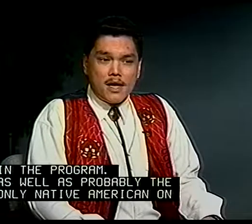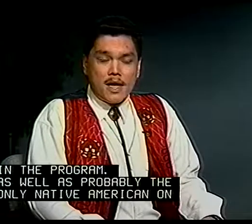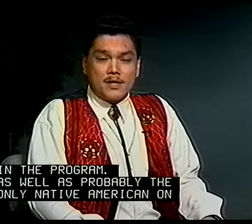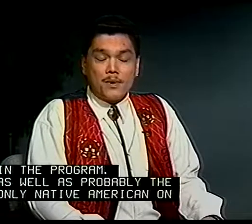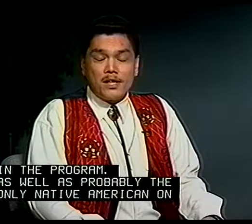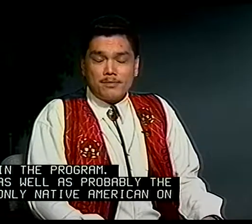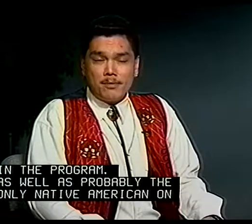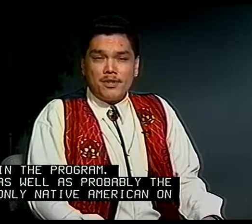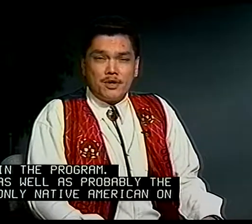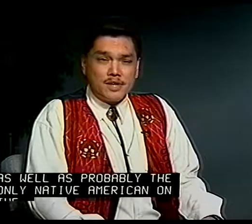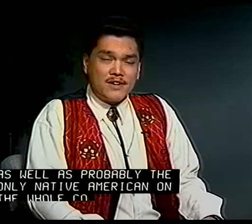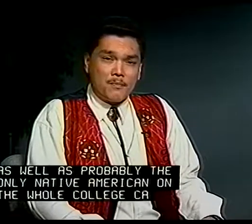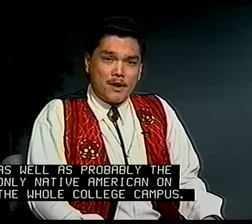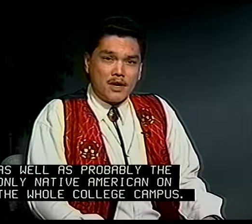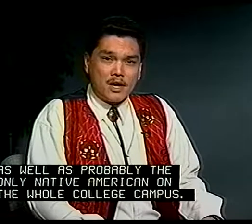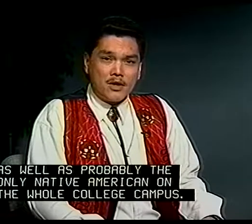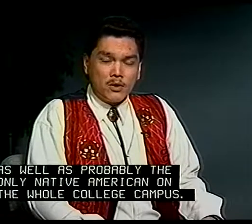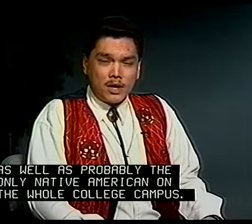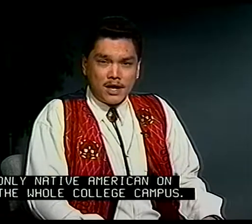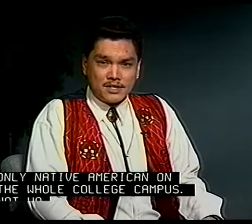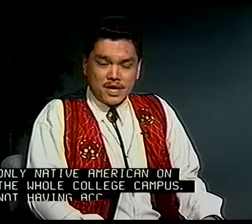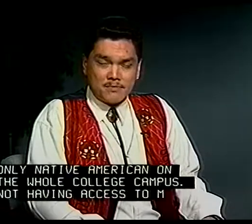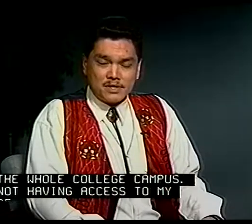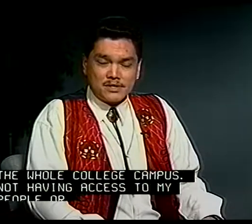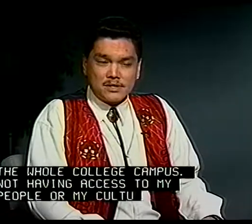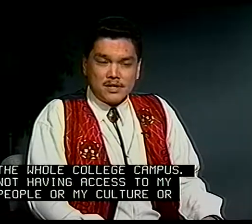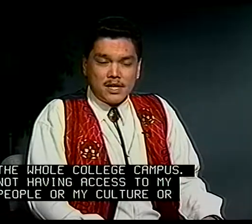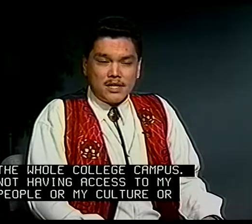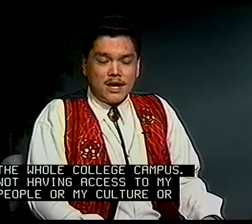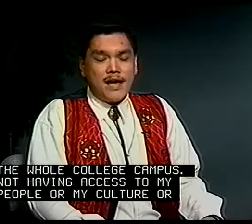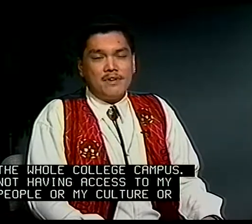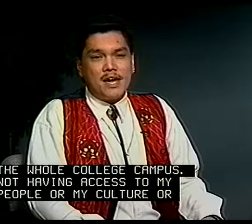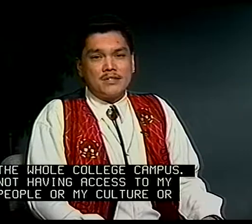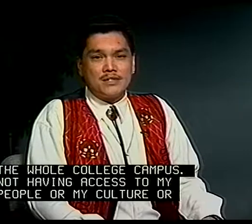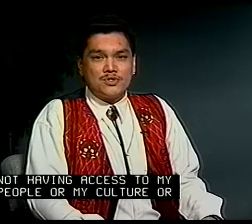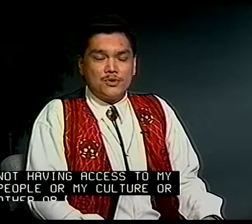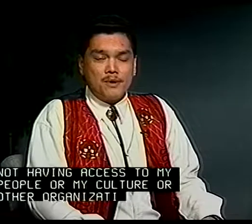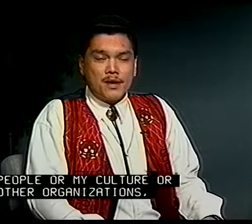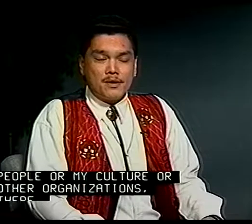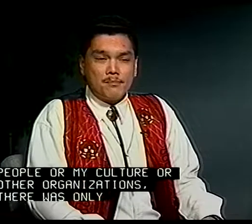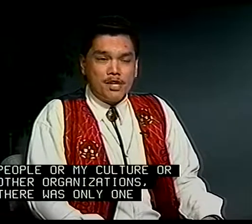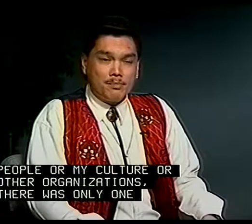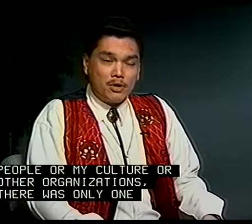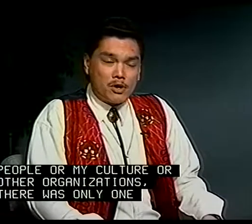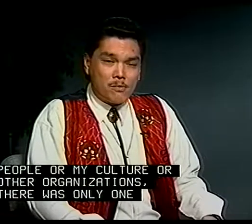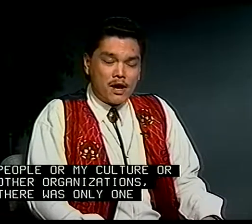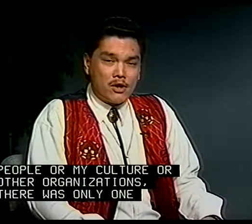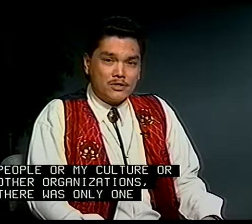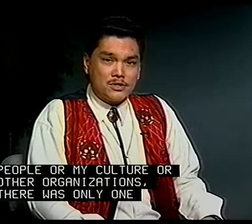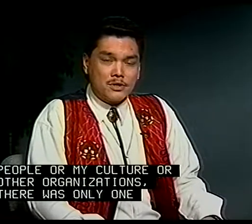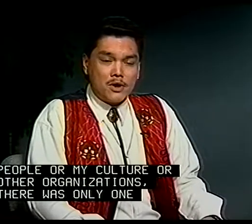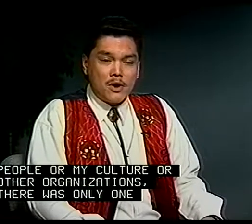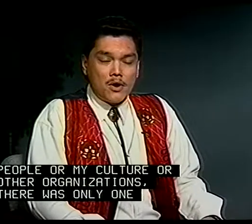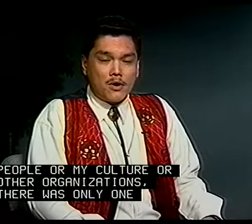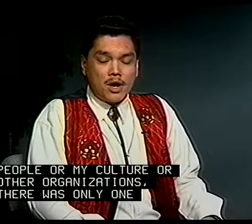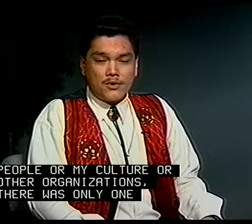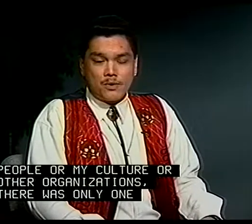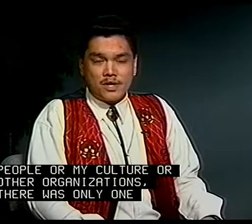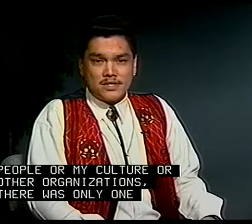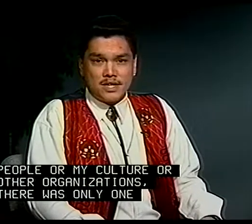as well as probably the only Native American on the whole college campus. Not having access to my people or my culture or other